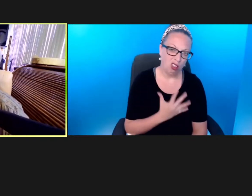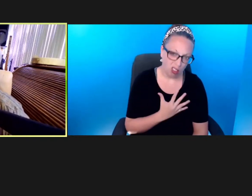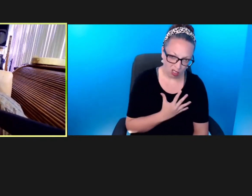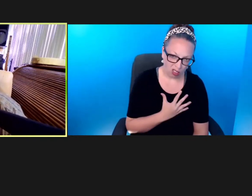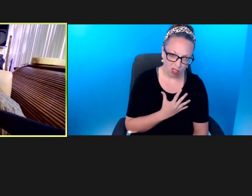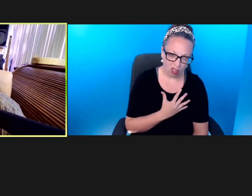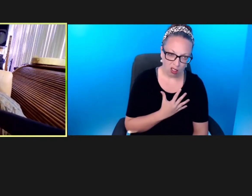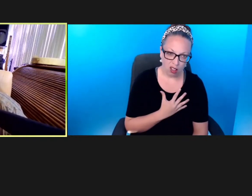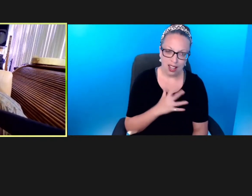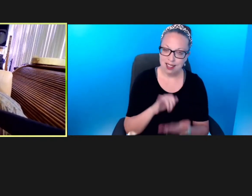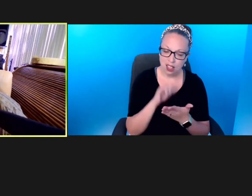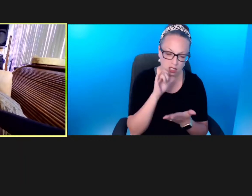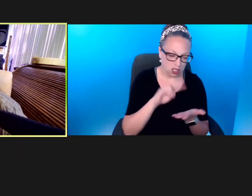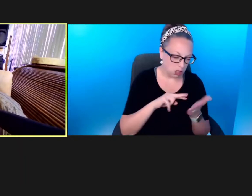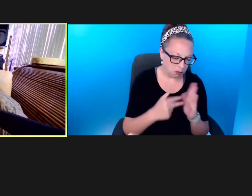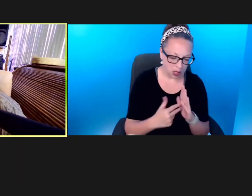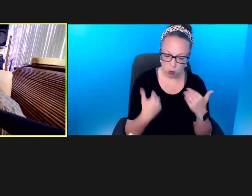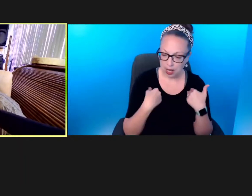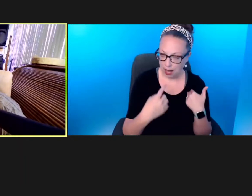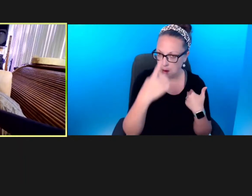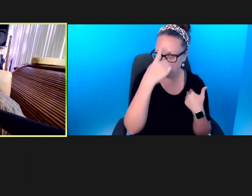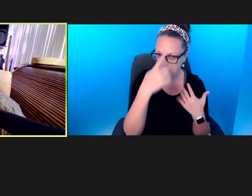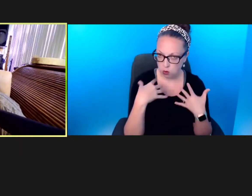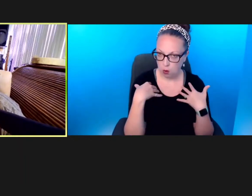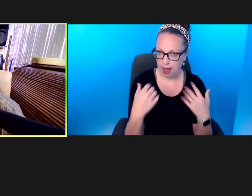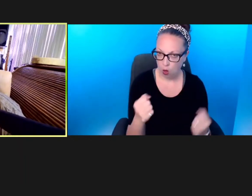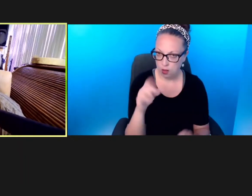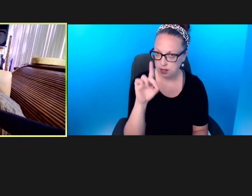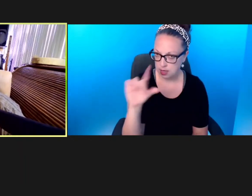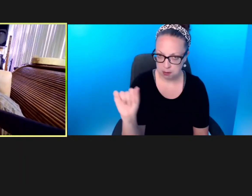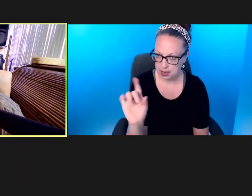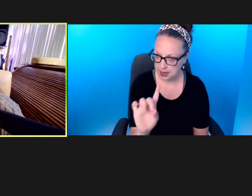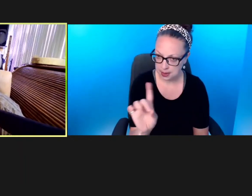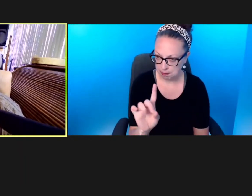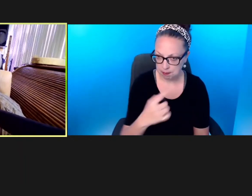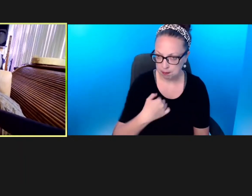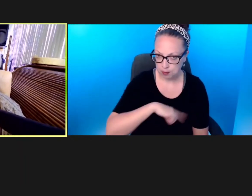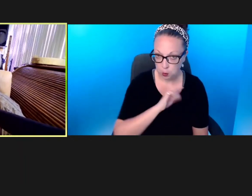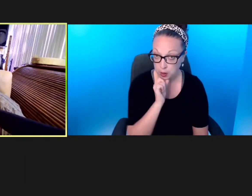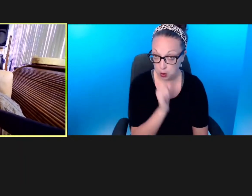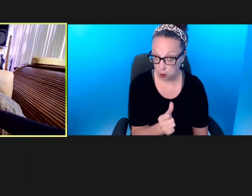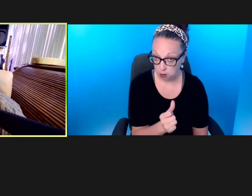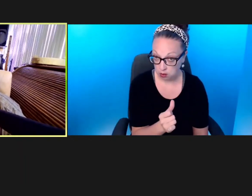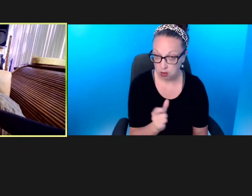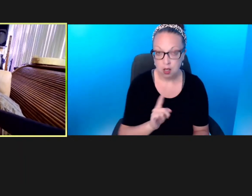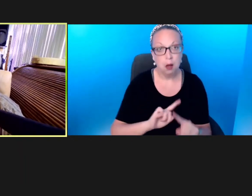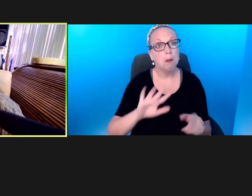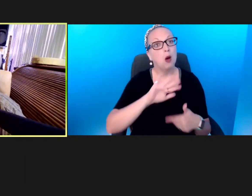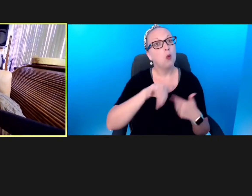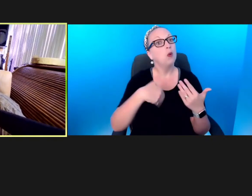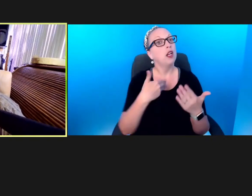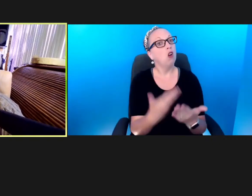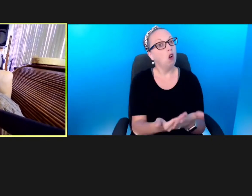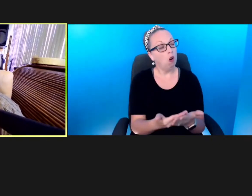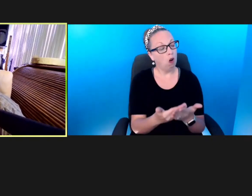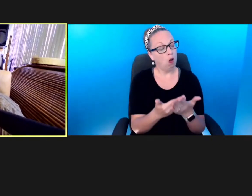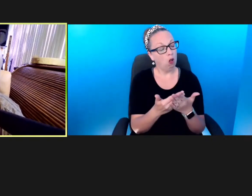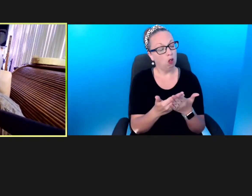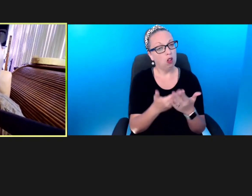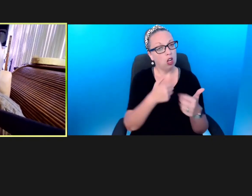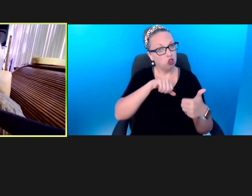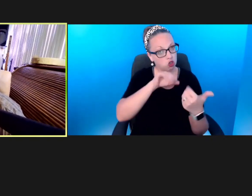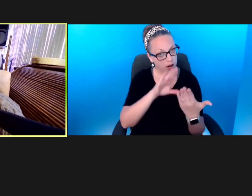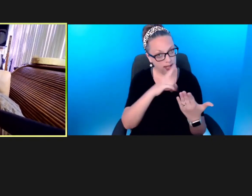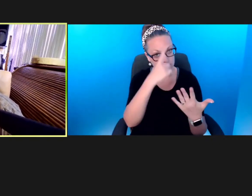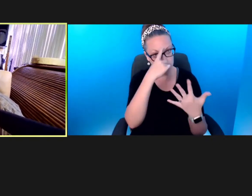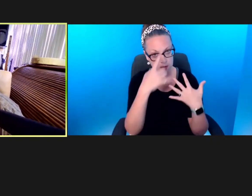have a mental health disability. We don't. But all of us do address mental